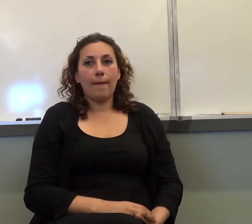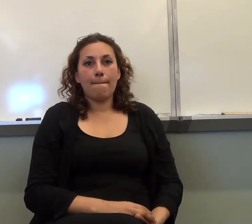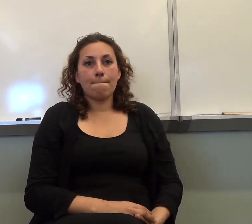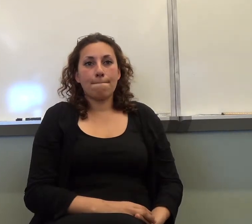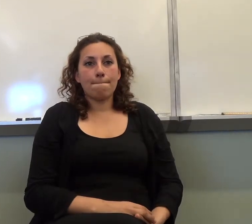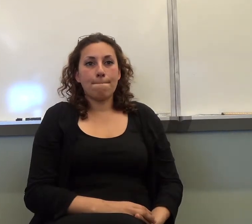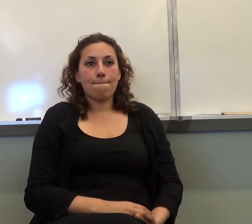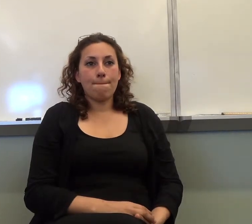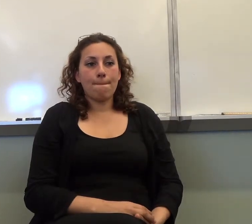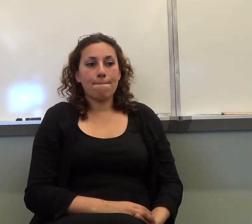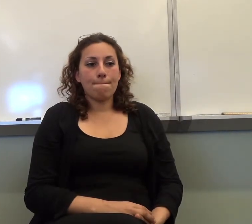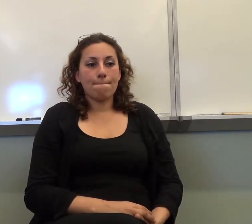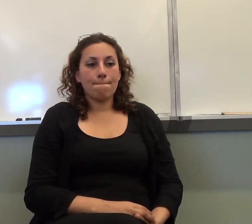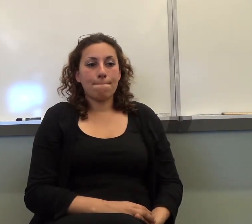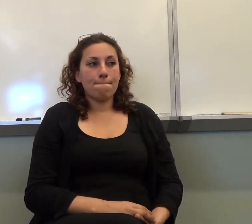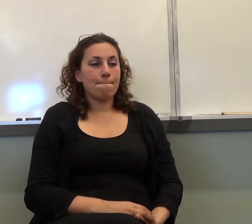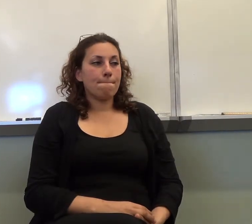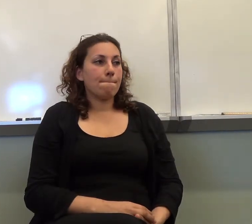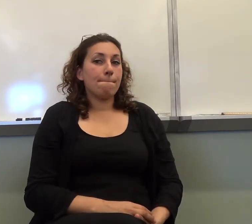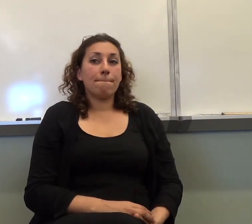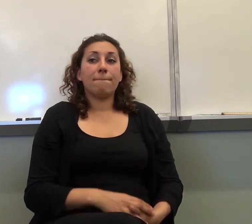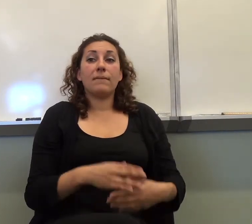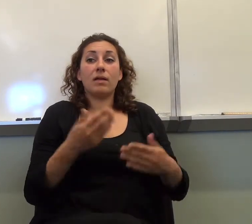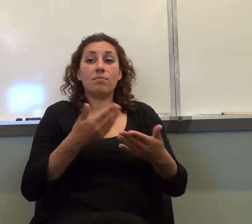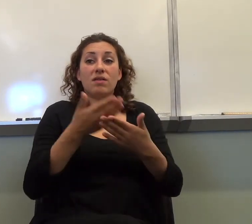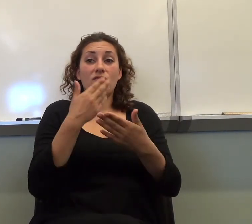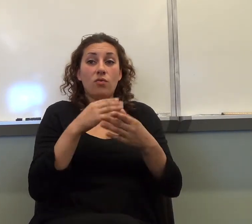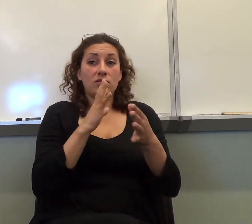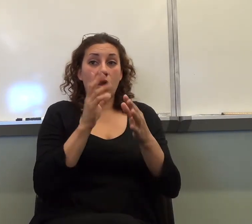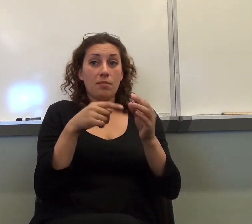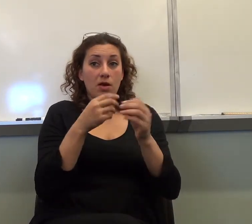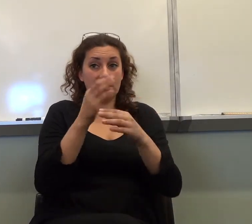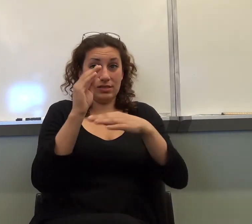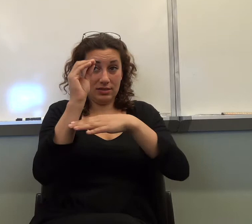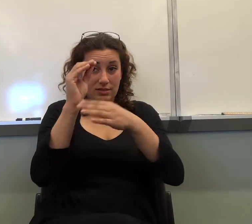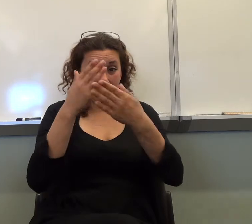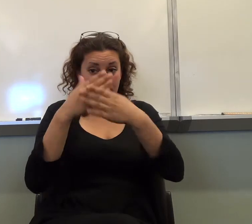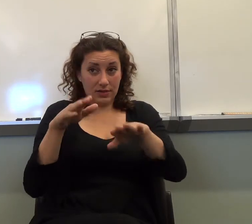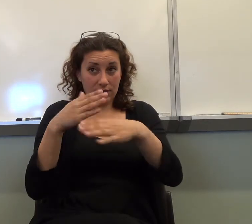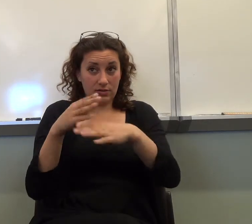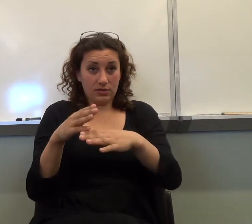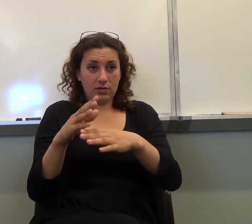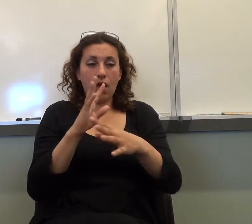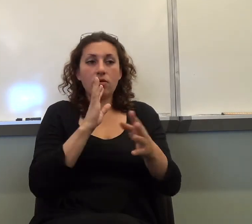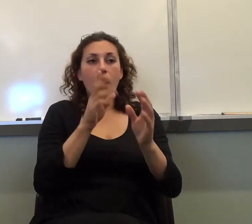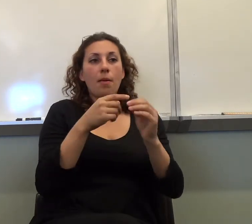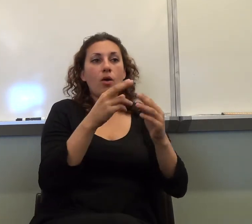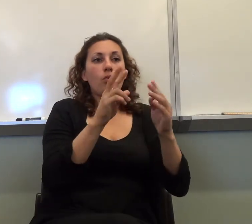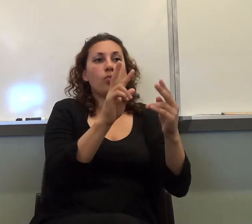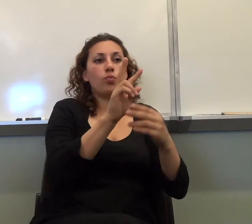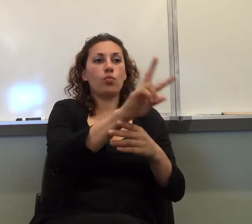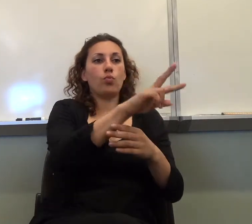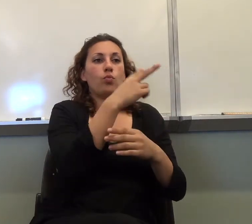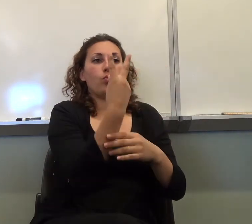Before we do division, let's talk about reciprocals. Now, we've talked about reciprocals before, but want to review it for just a